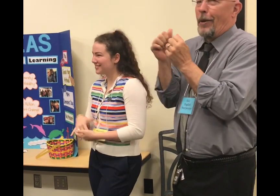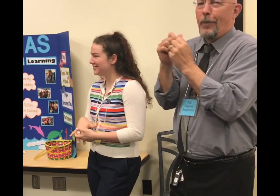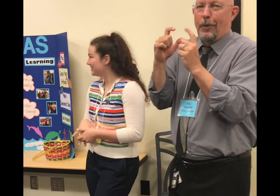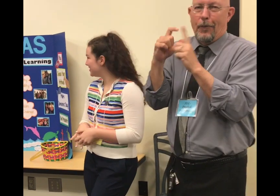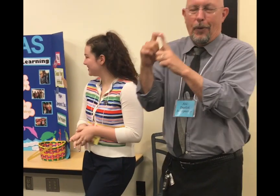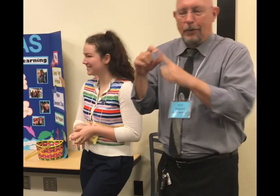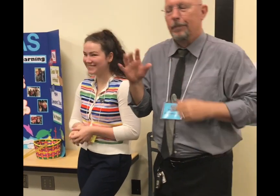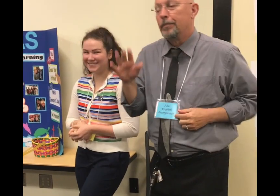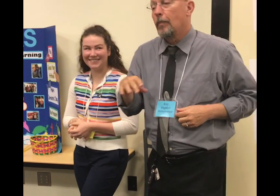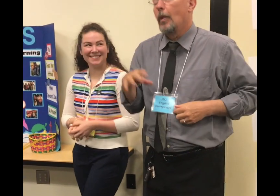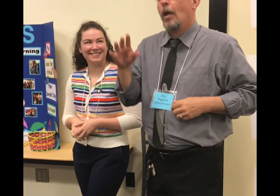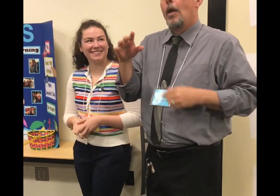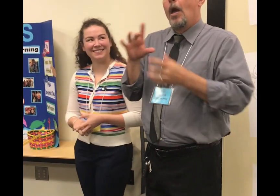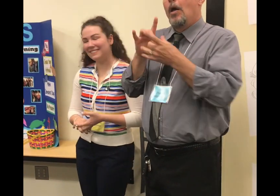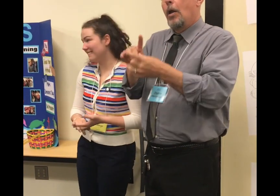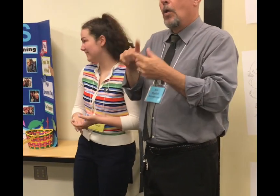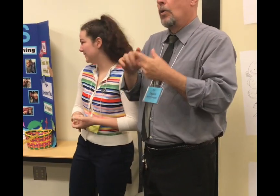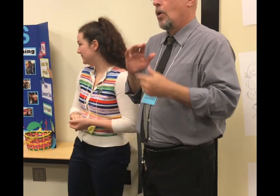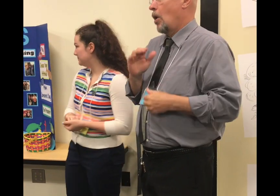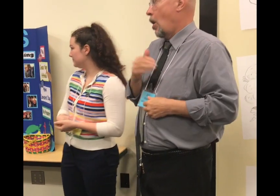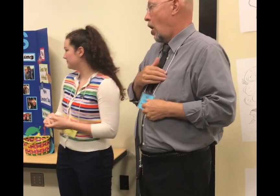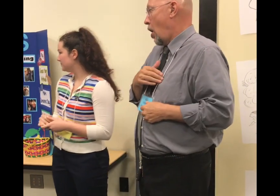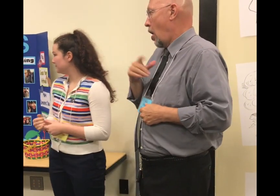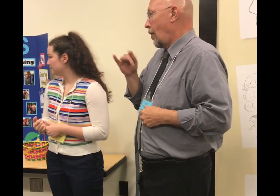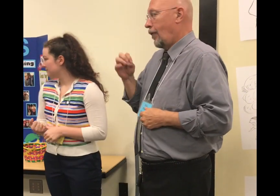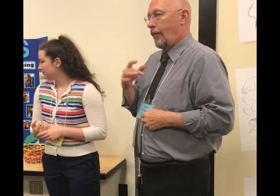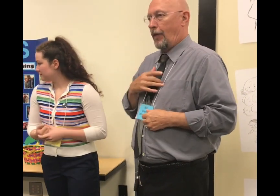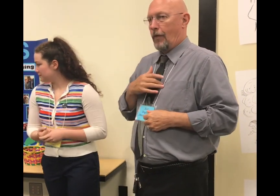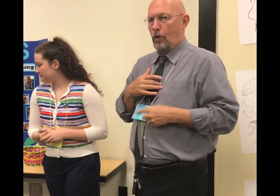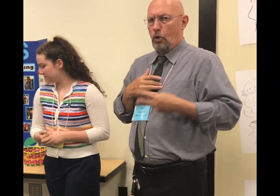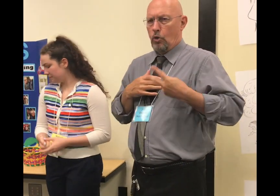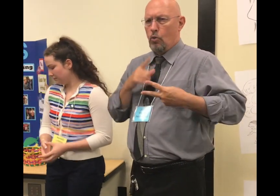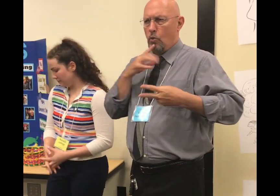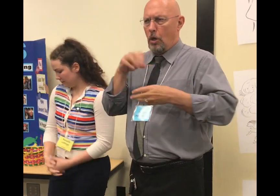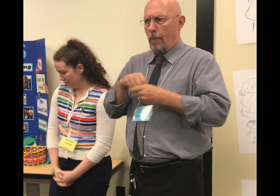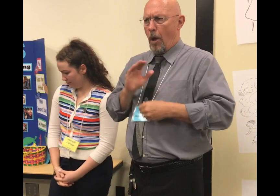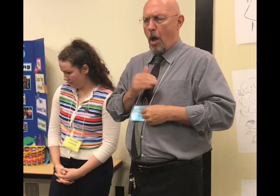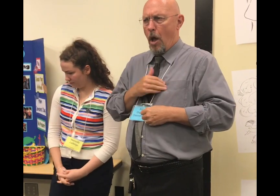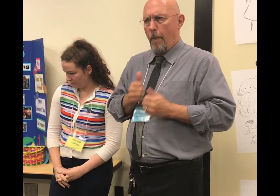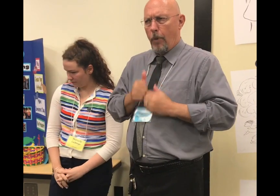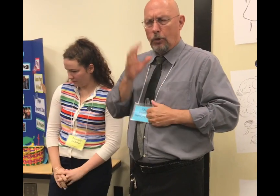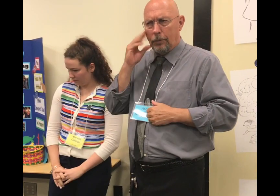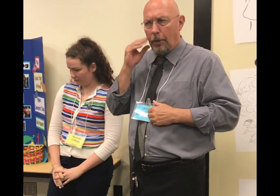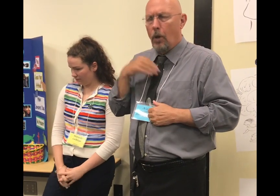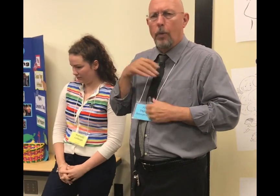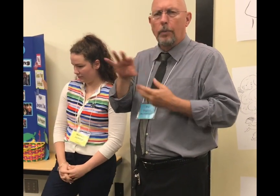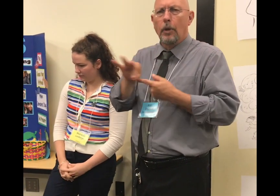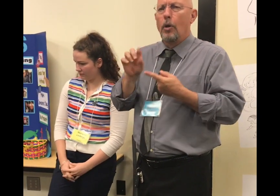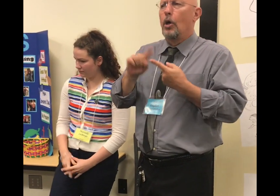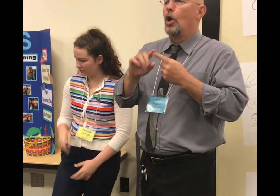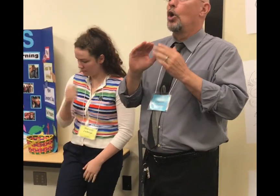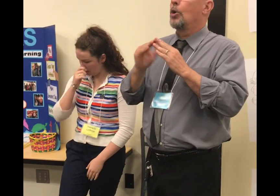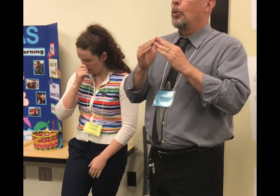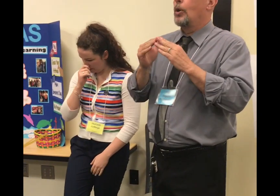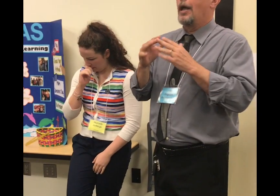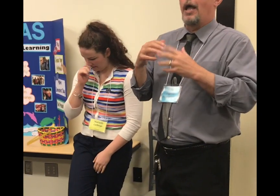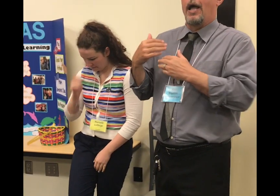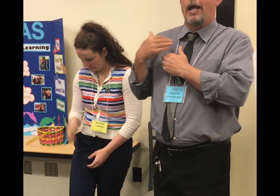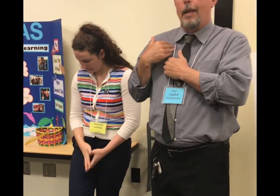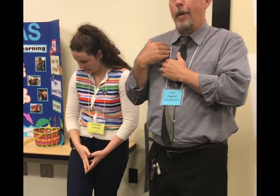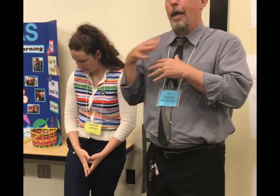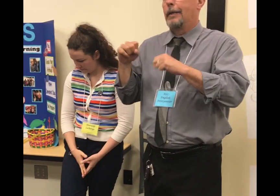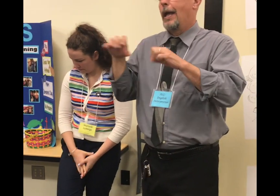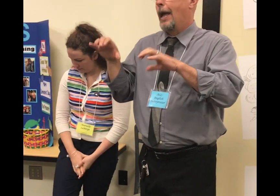there. As far as our 2 main themes that we felt encompassed our experience the most, we chose community accountability and